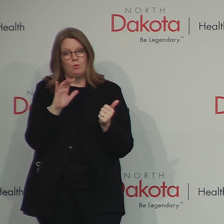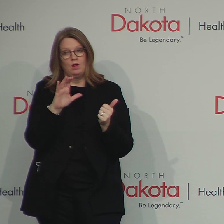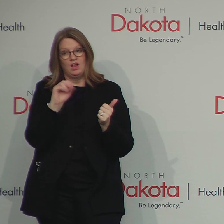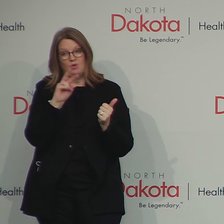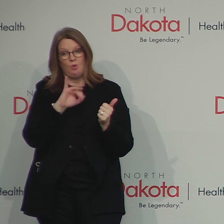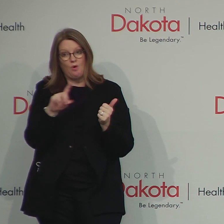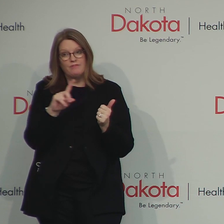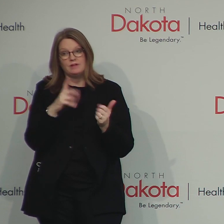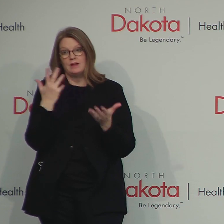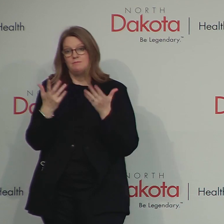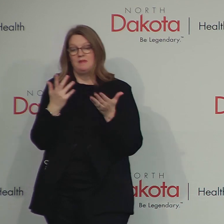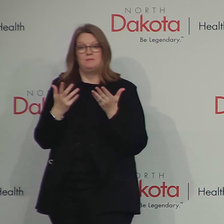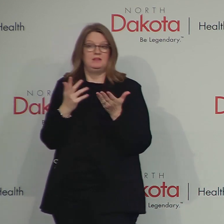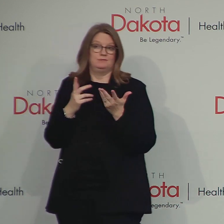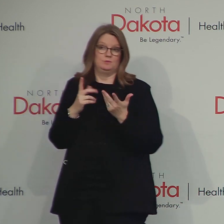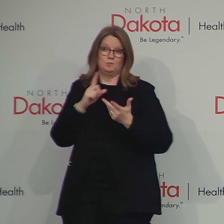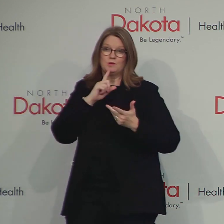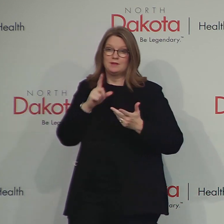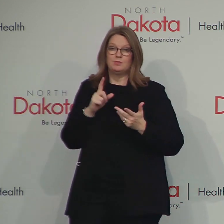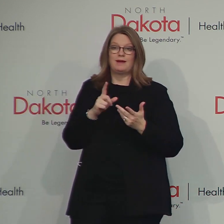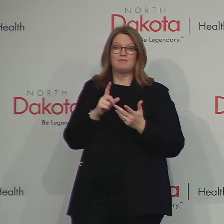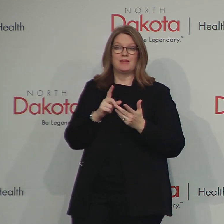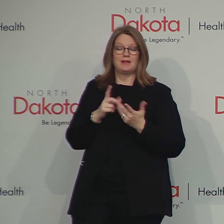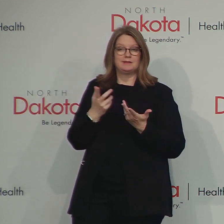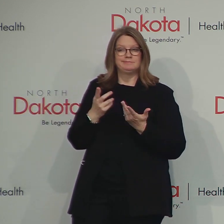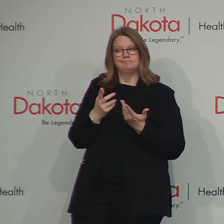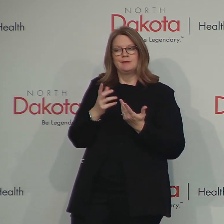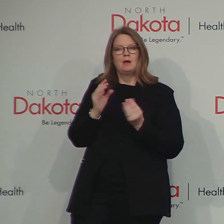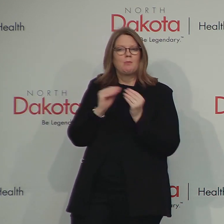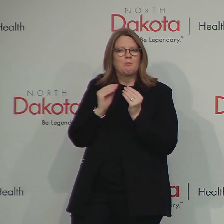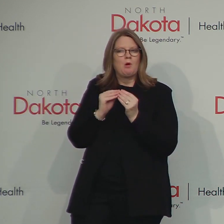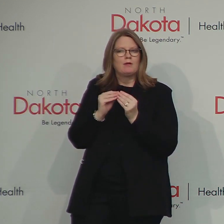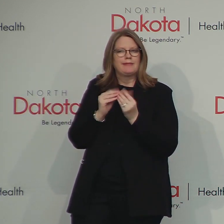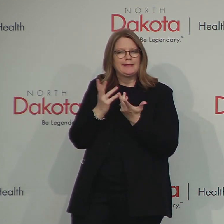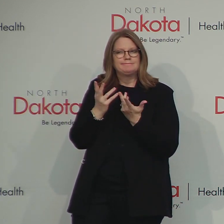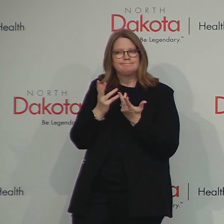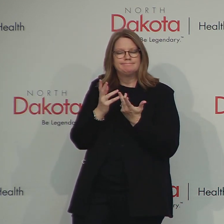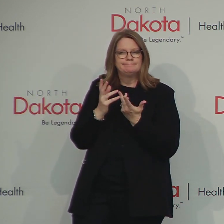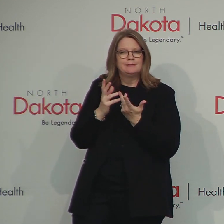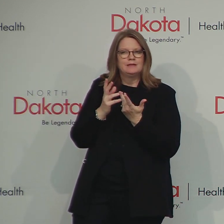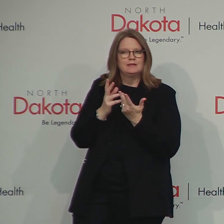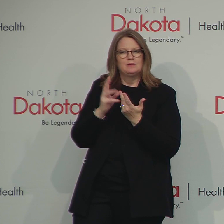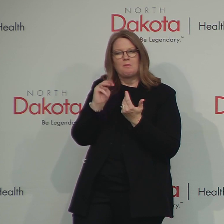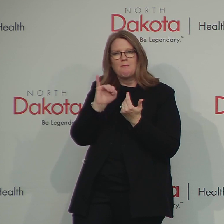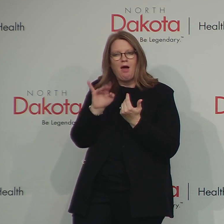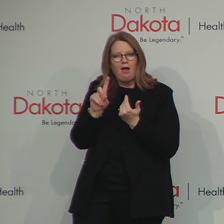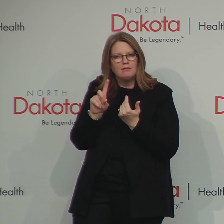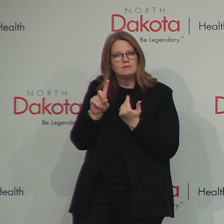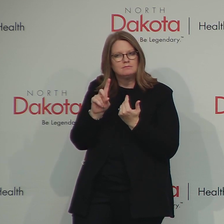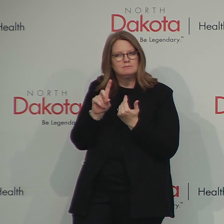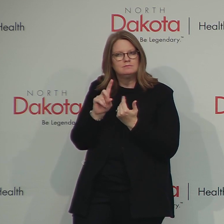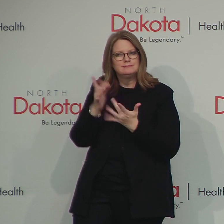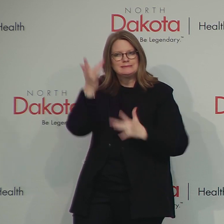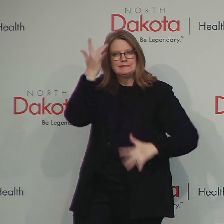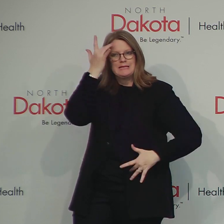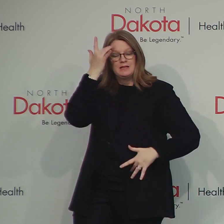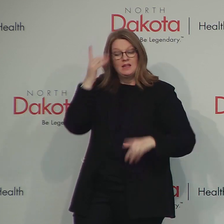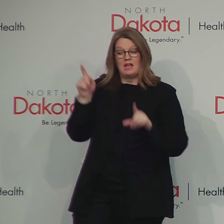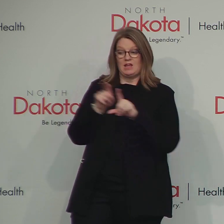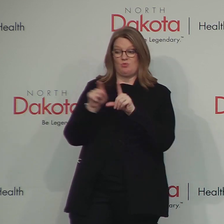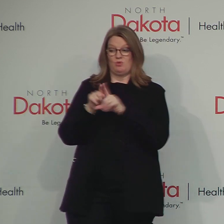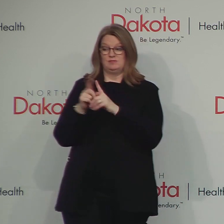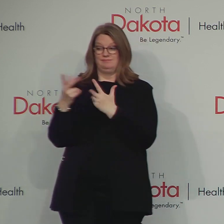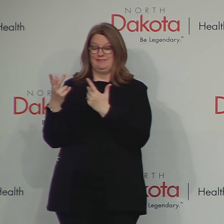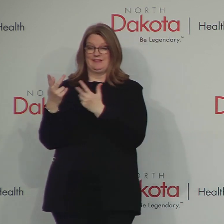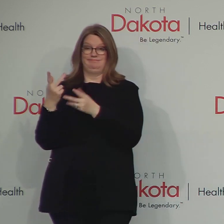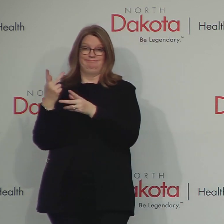and could have a much milder course of COVID. It might save your life, but it also preserves hospital capacity and can